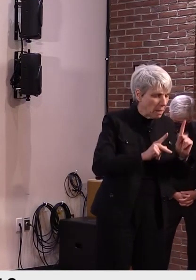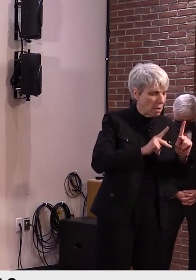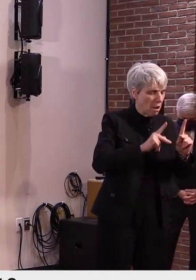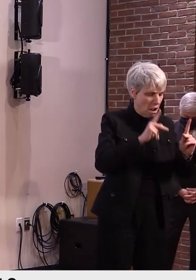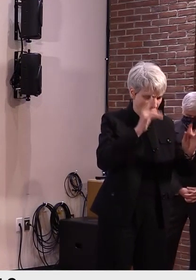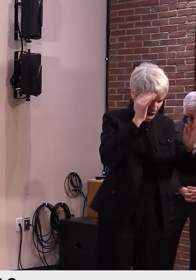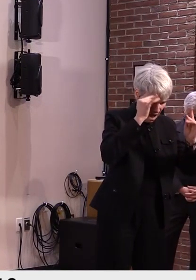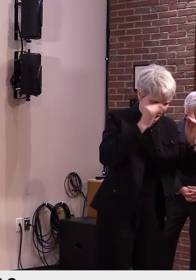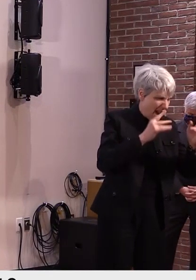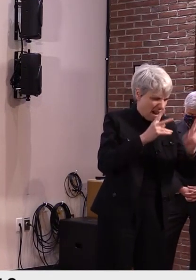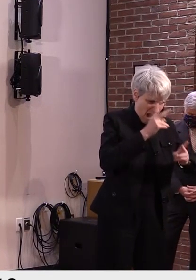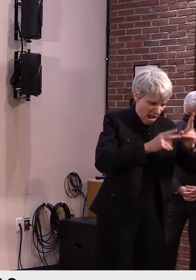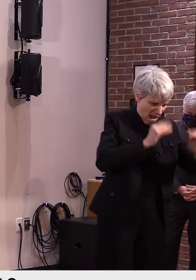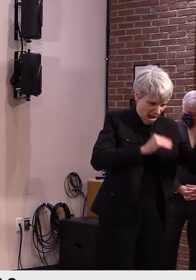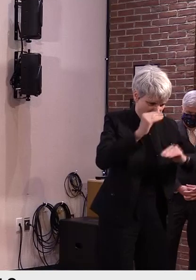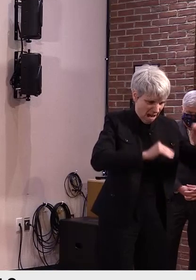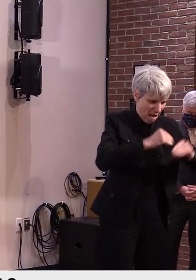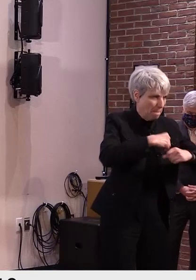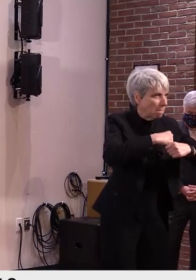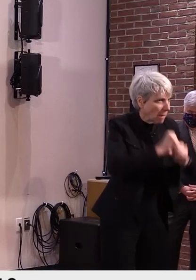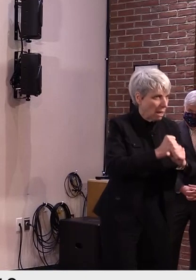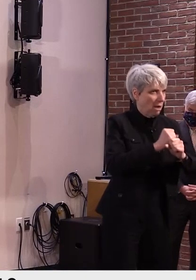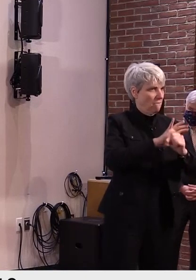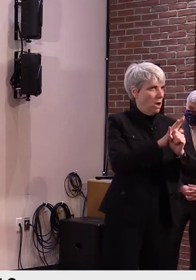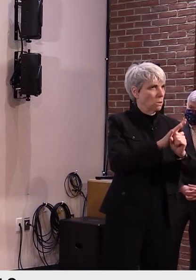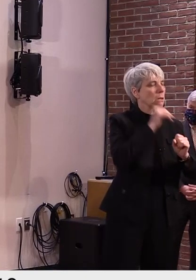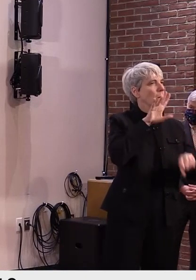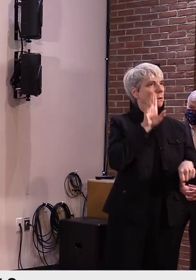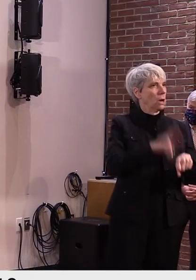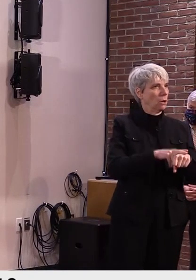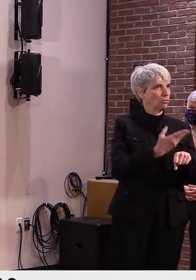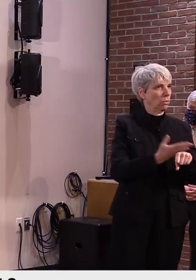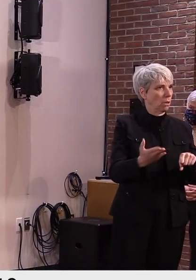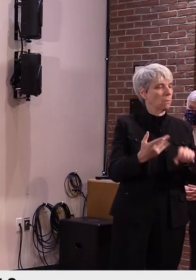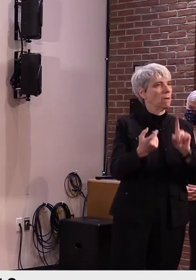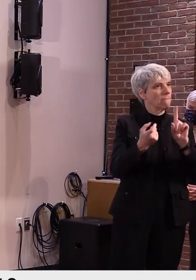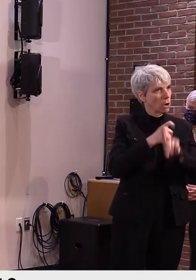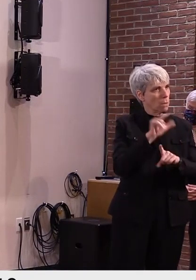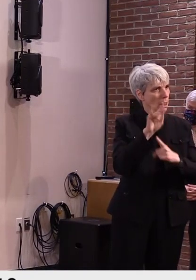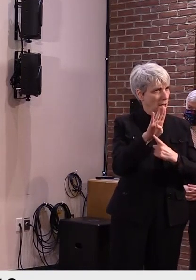Do you have any opinion? Have you seen any of her work, Dr. Levine?